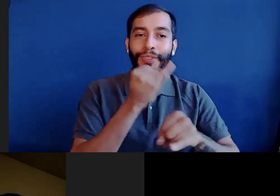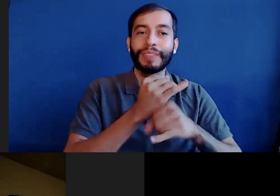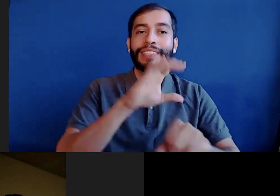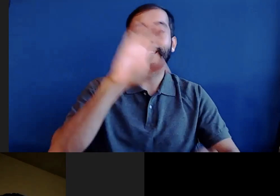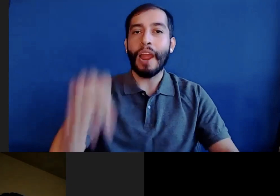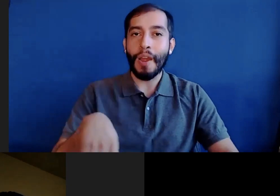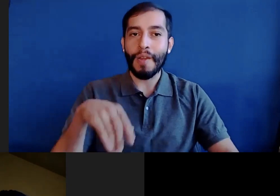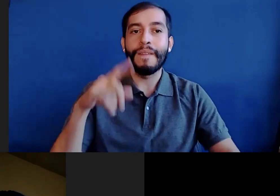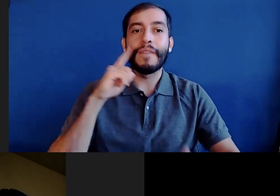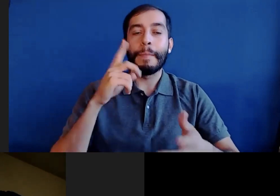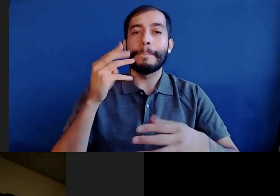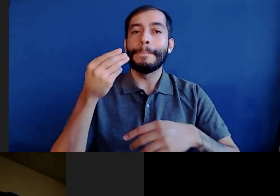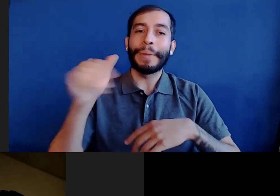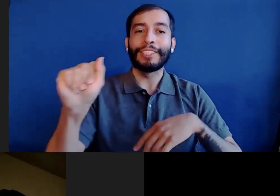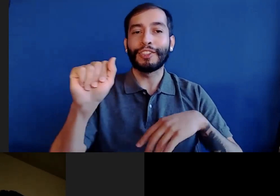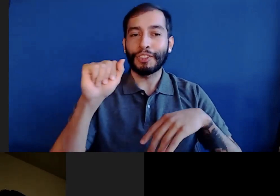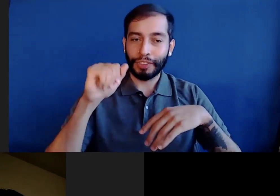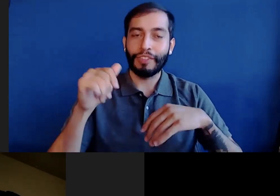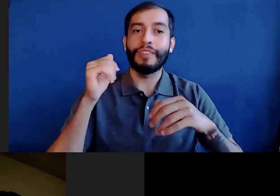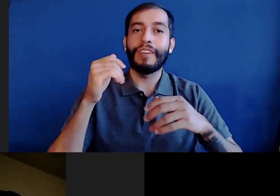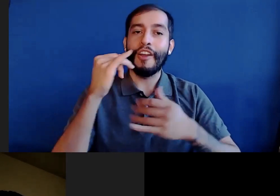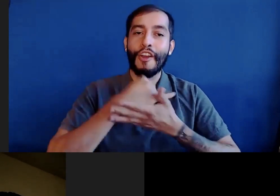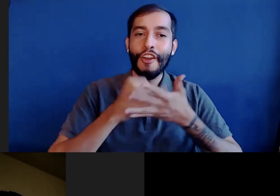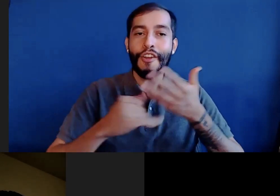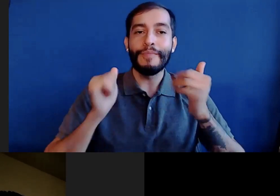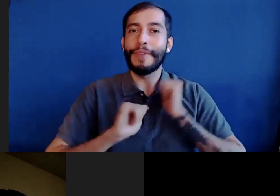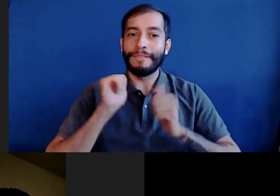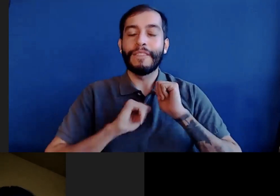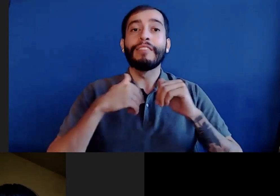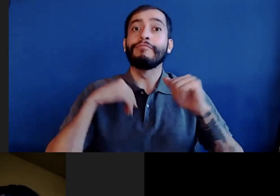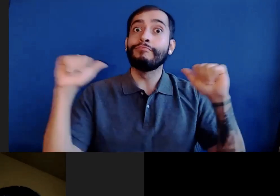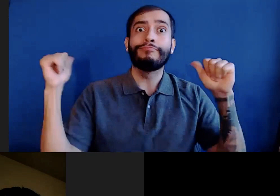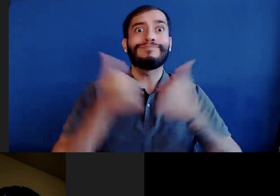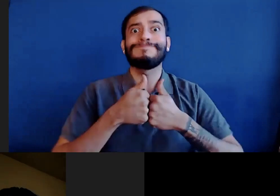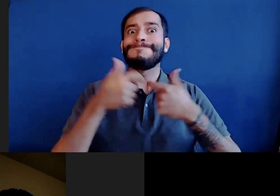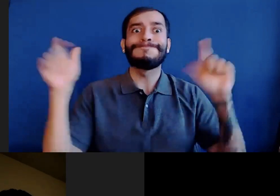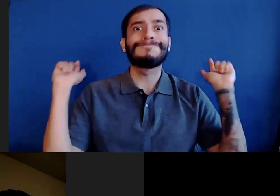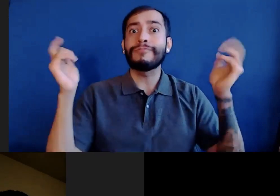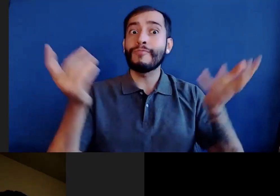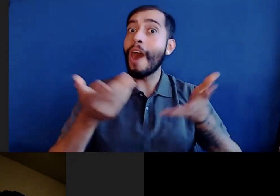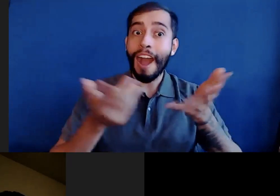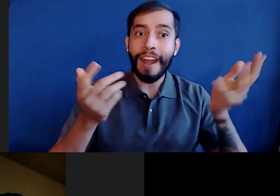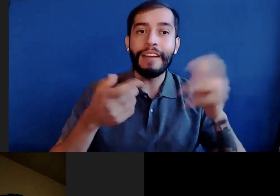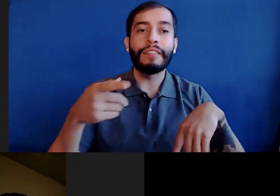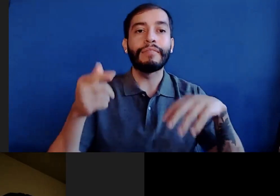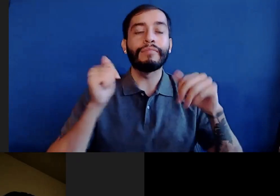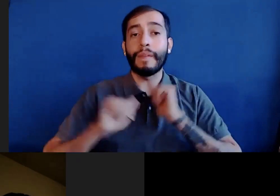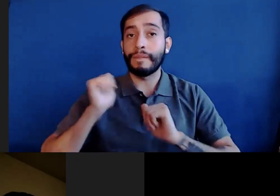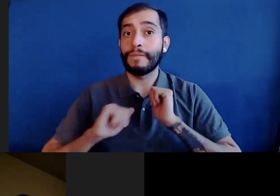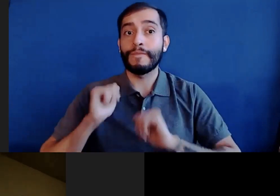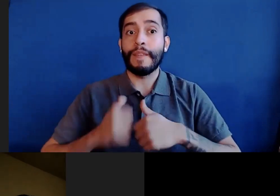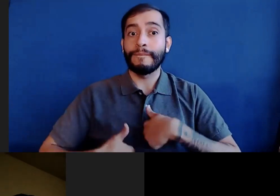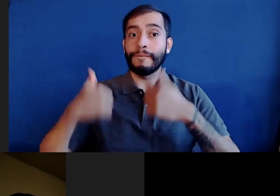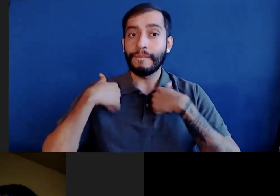big challenge currently is how do I translate my live performance work into stunning